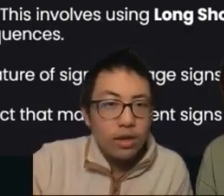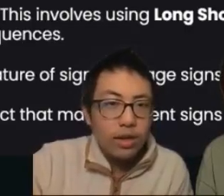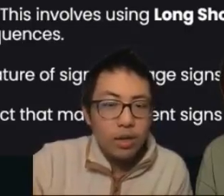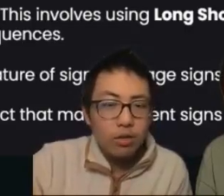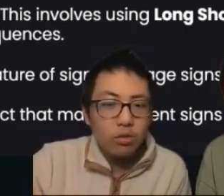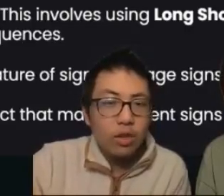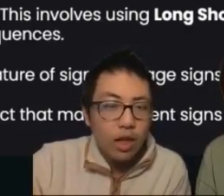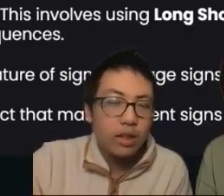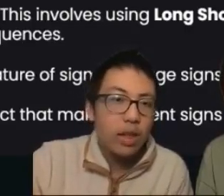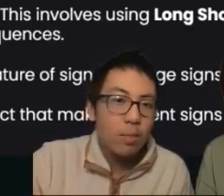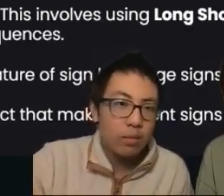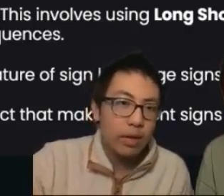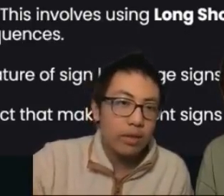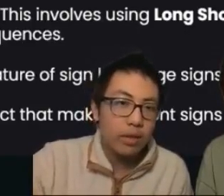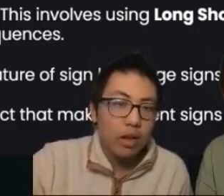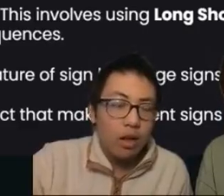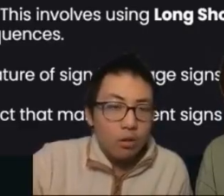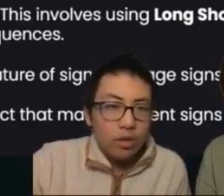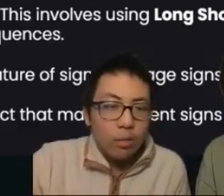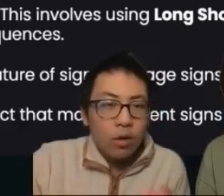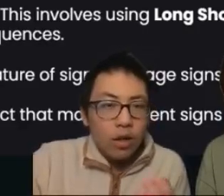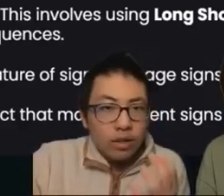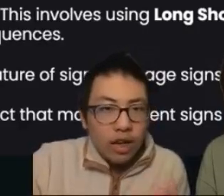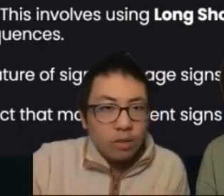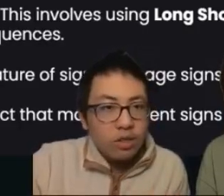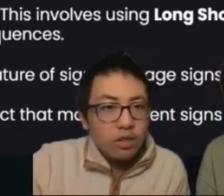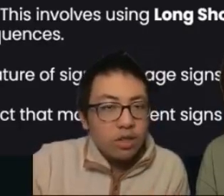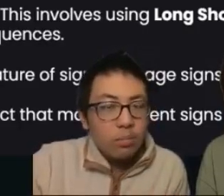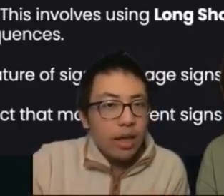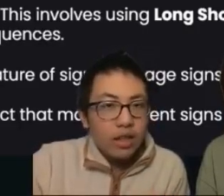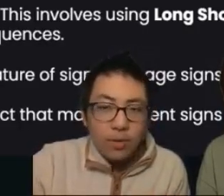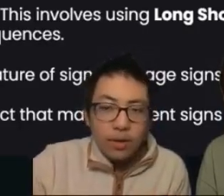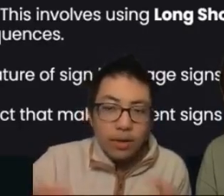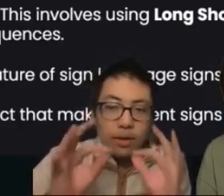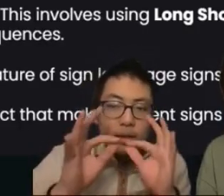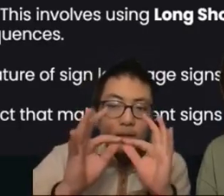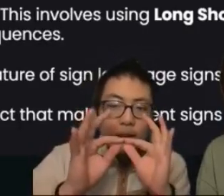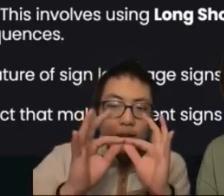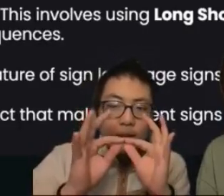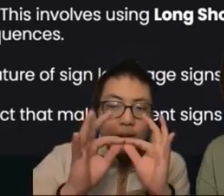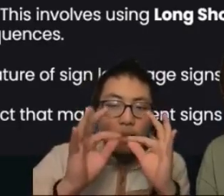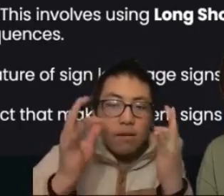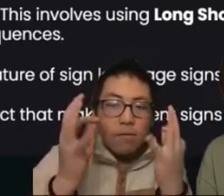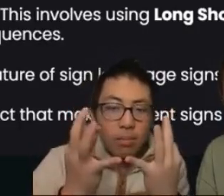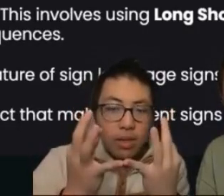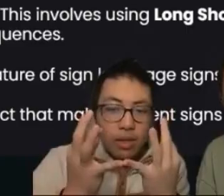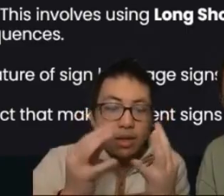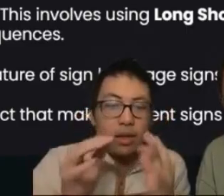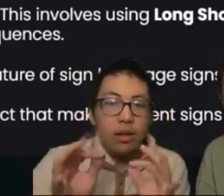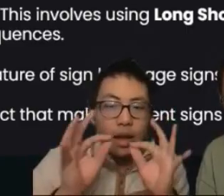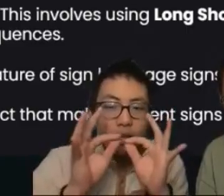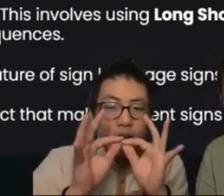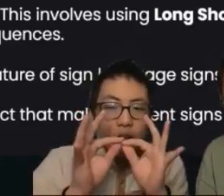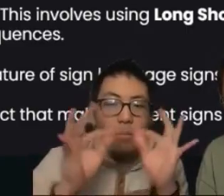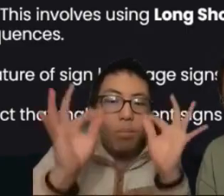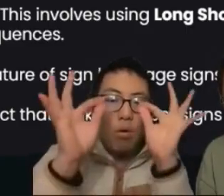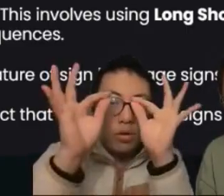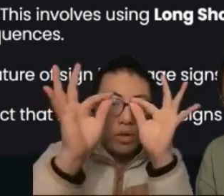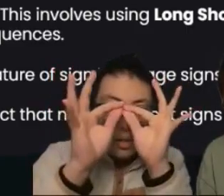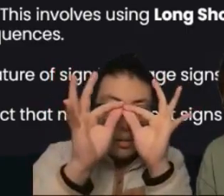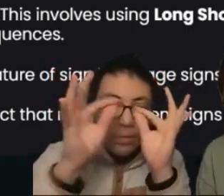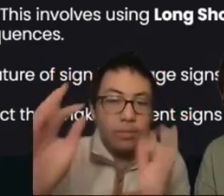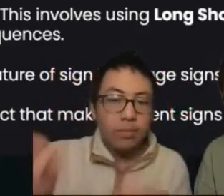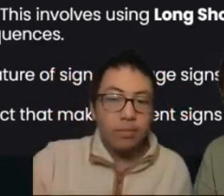only look at pixels and not the time aspect. For example, signs may start the same but end differently, like family and